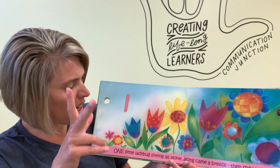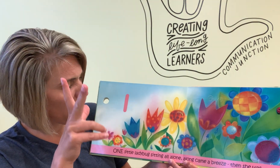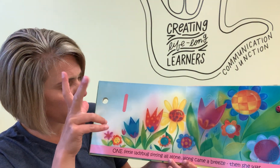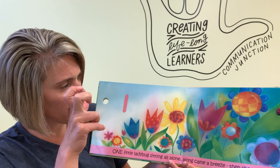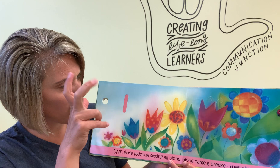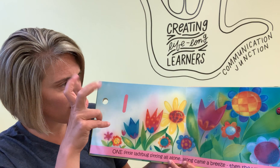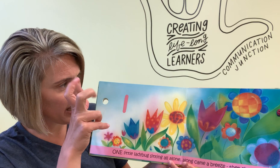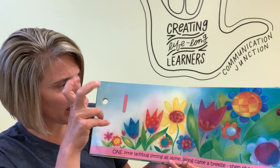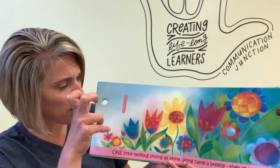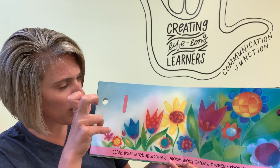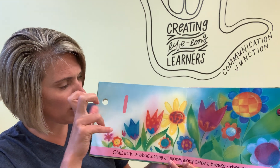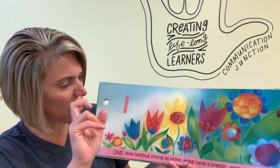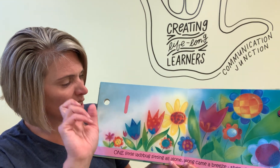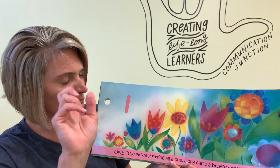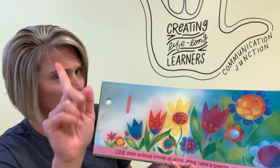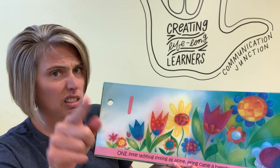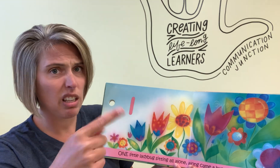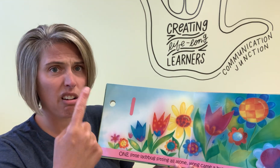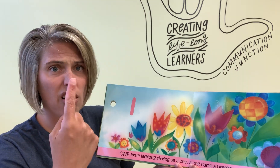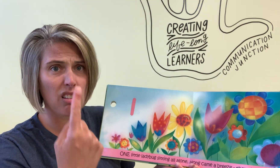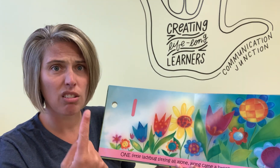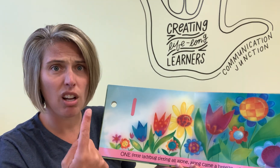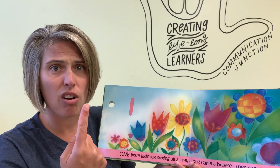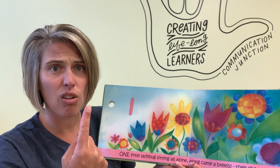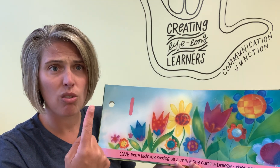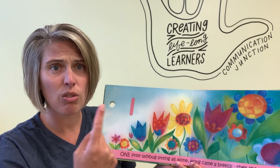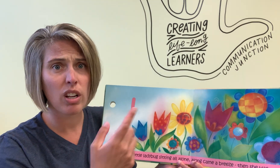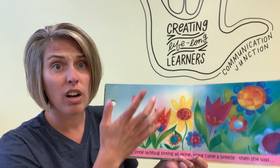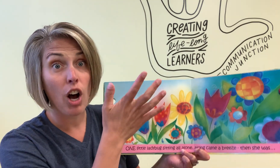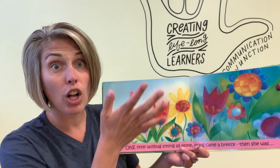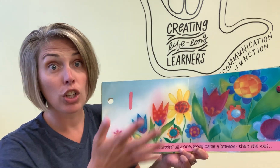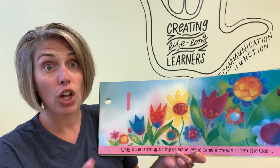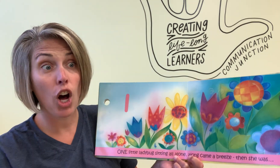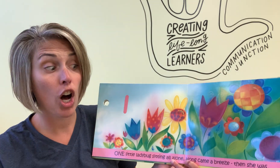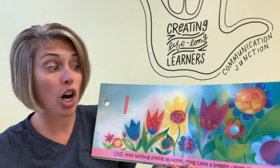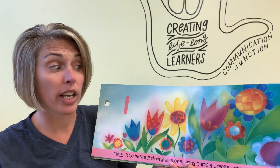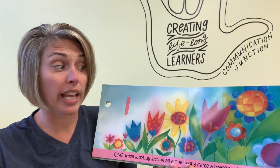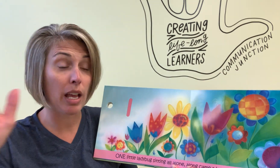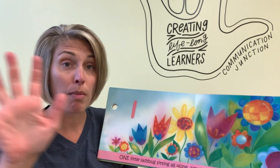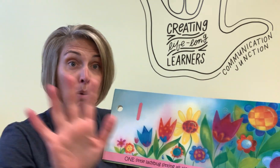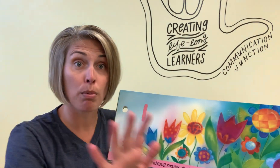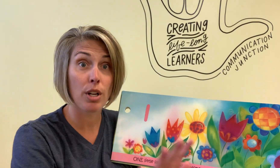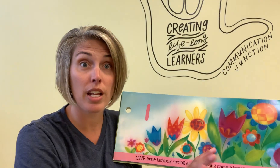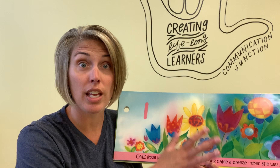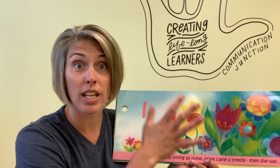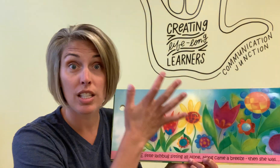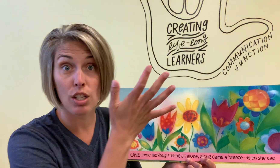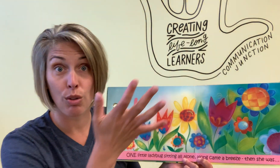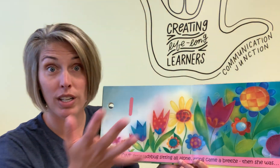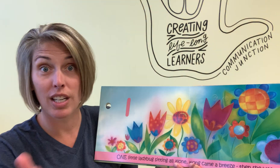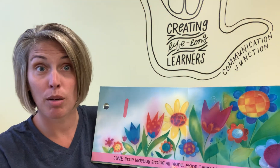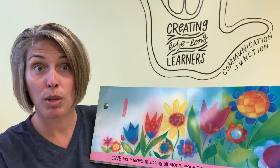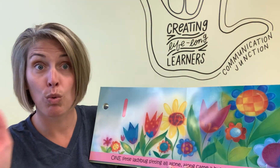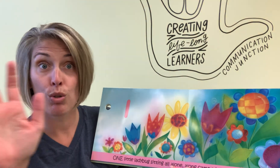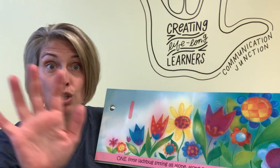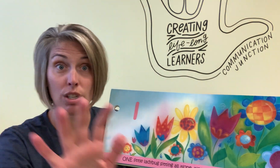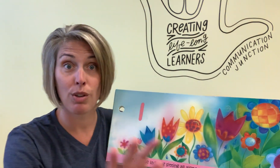one little ladybug sitting all alone. Along came a breeze. Are you ready to help me whoosh? Here we